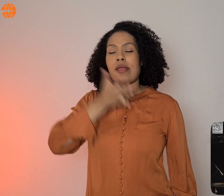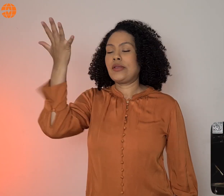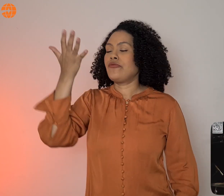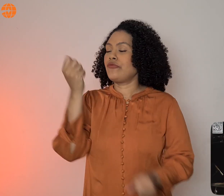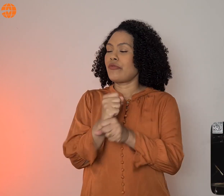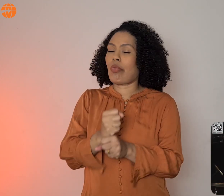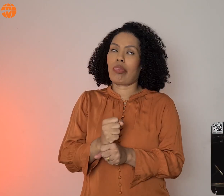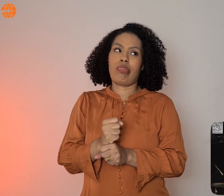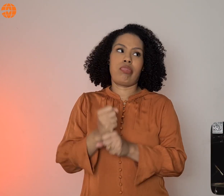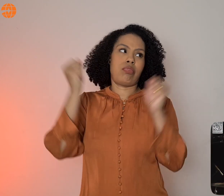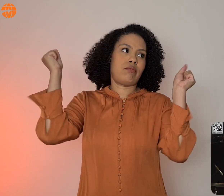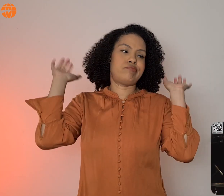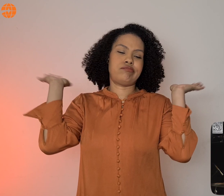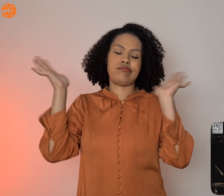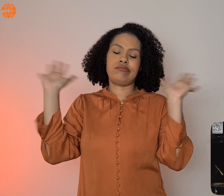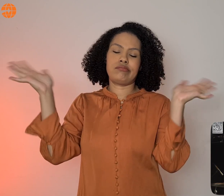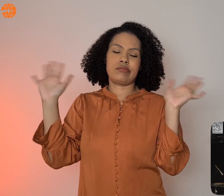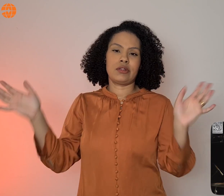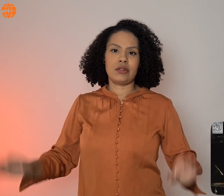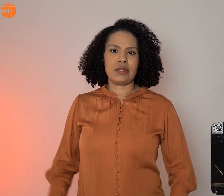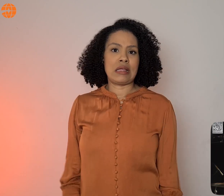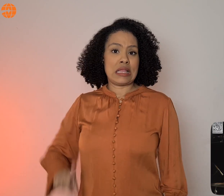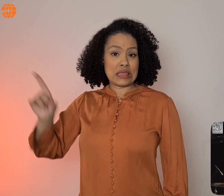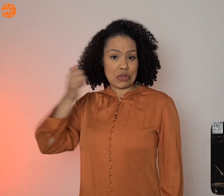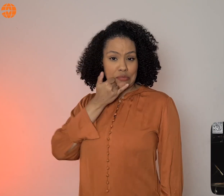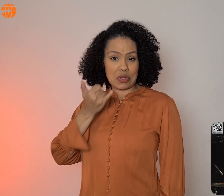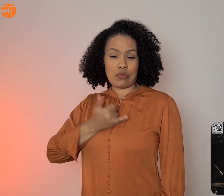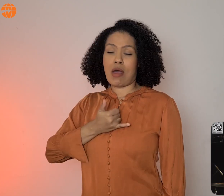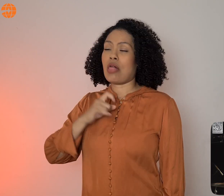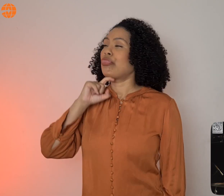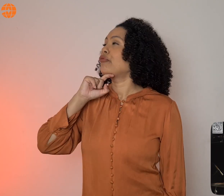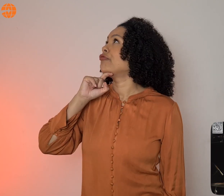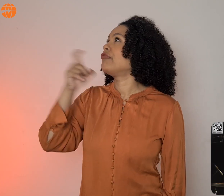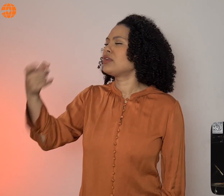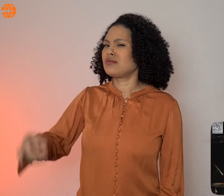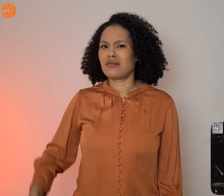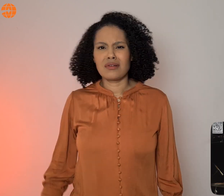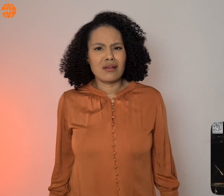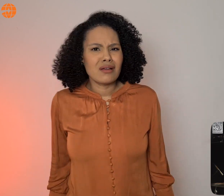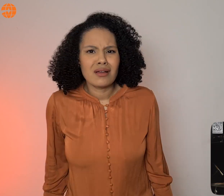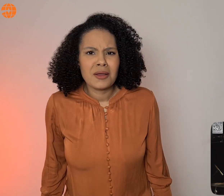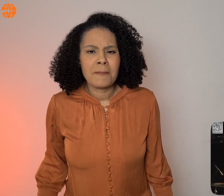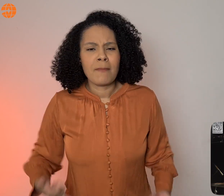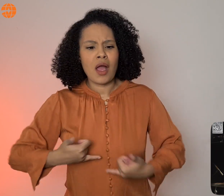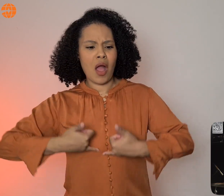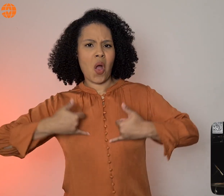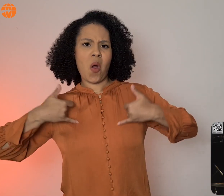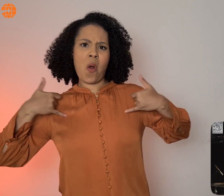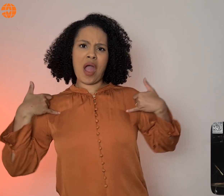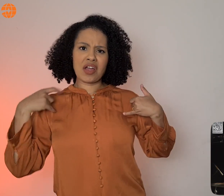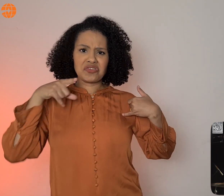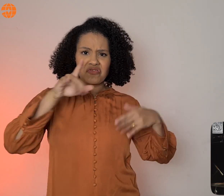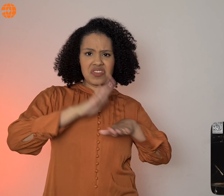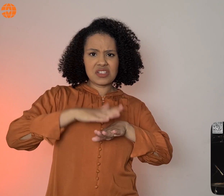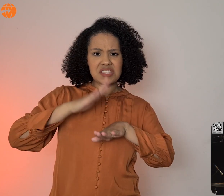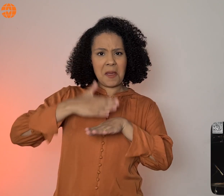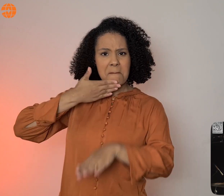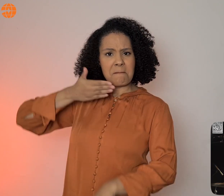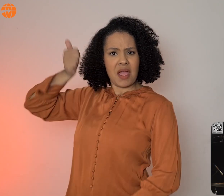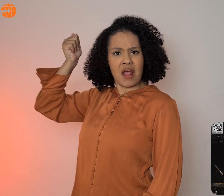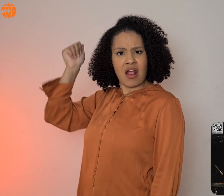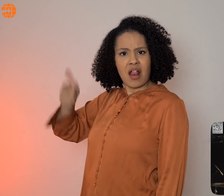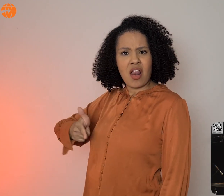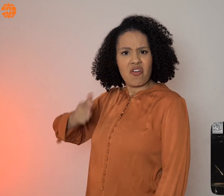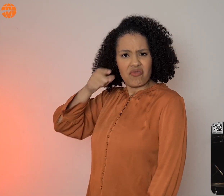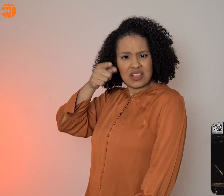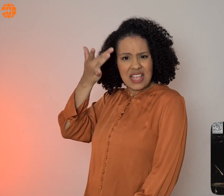very arrogant thing to think. Na verdade, é uma forma muito arrogante de se pensar. Do you think your sin Você acredita que o seu is